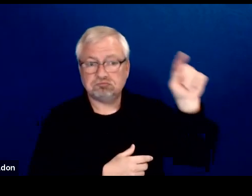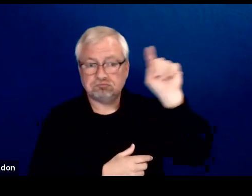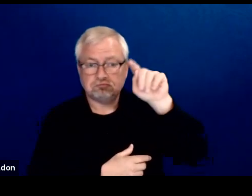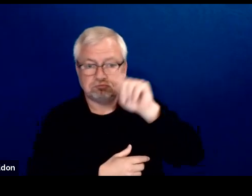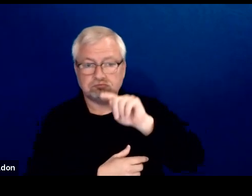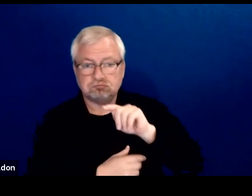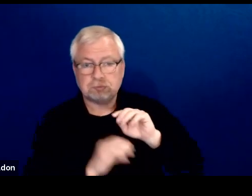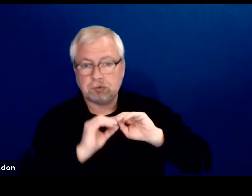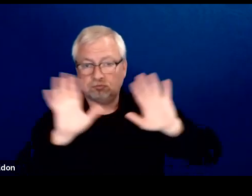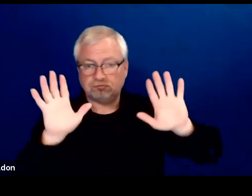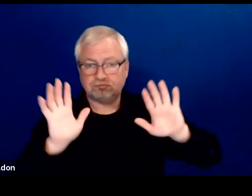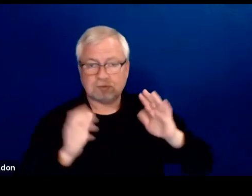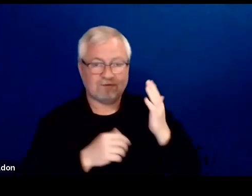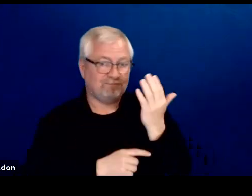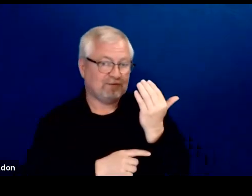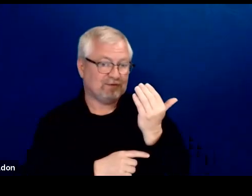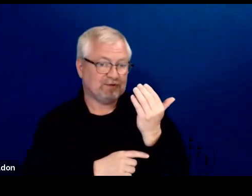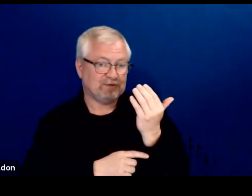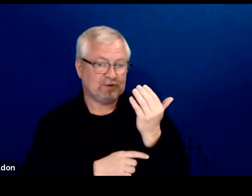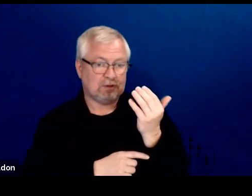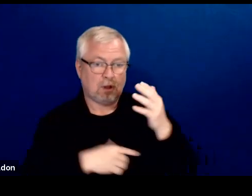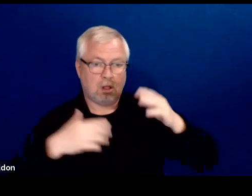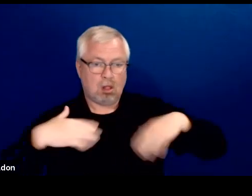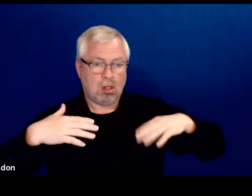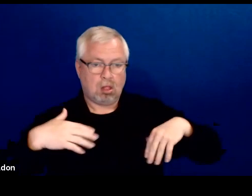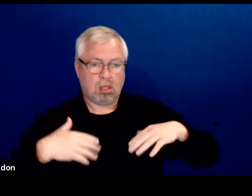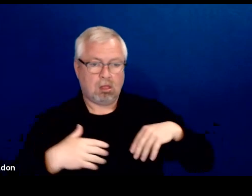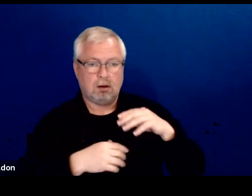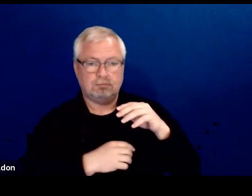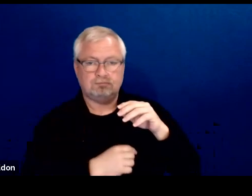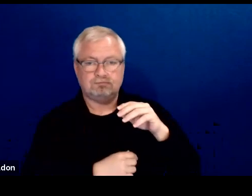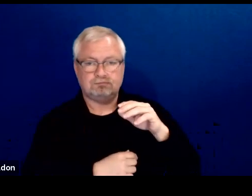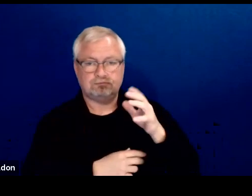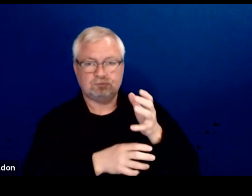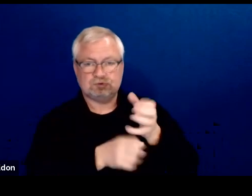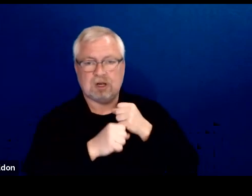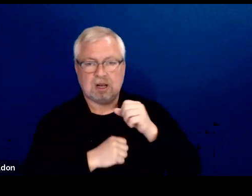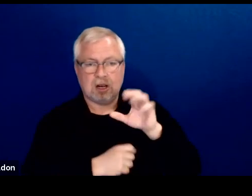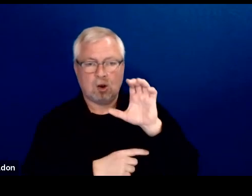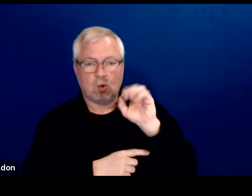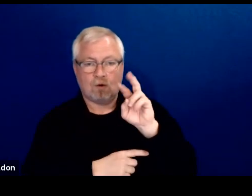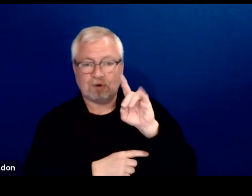far as I know, received the Abbott kits. Several states have got them, but I was listening to